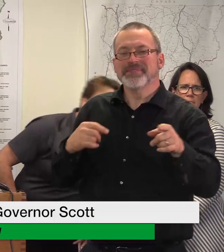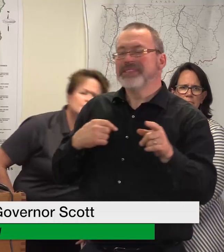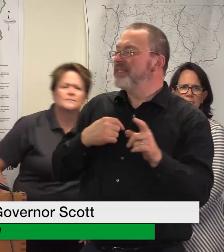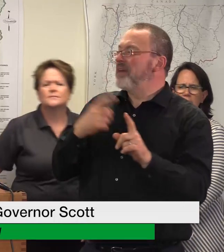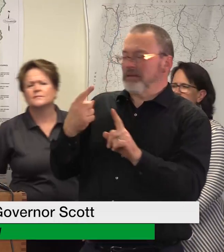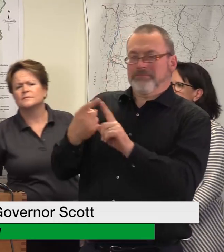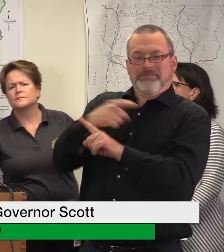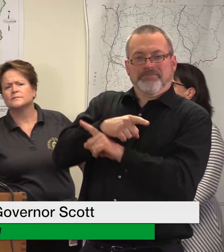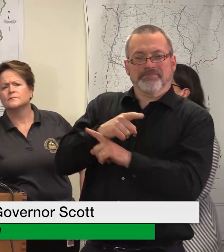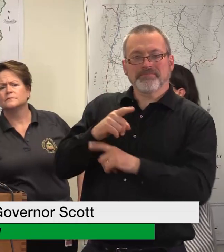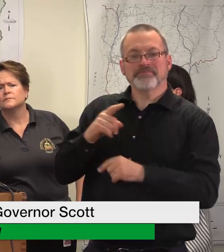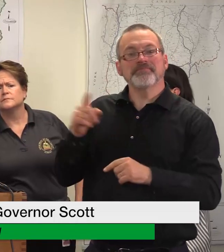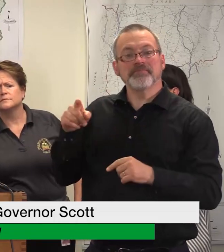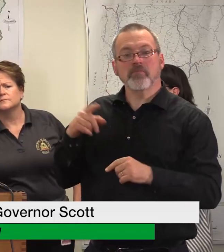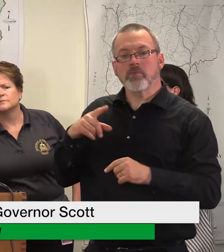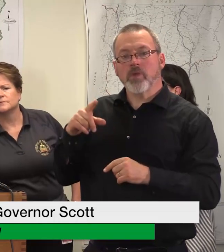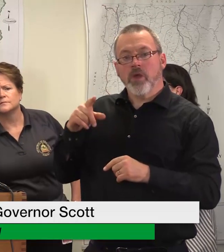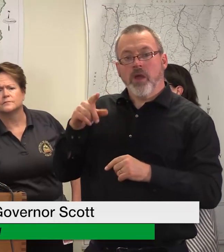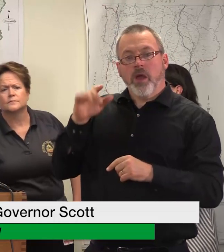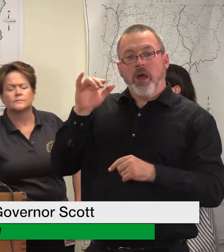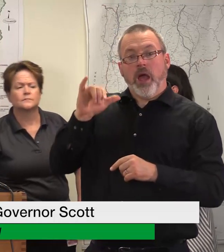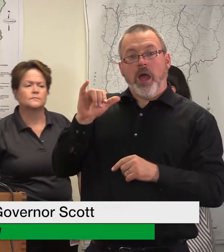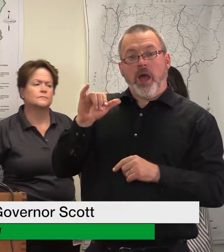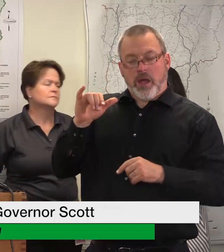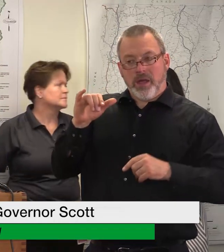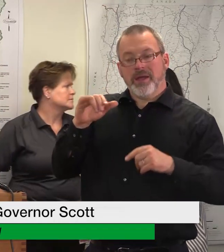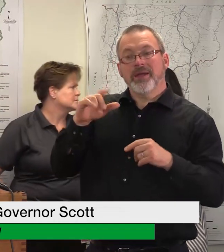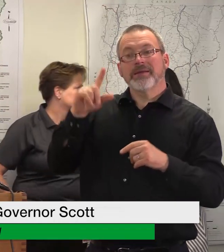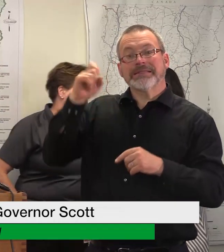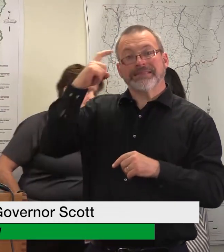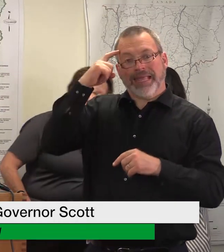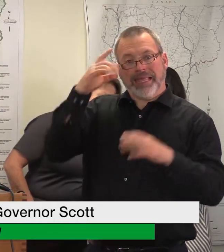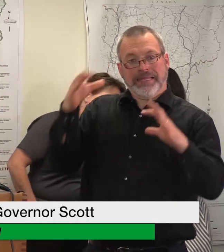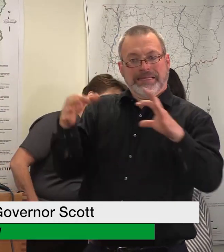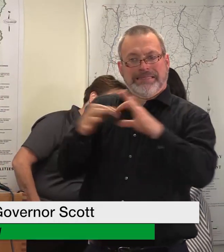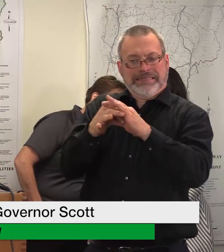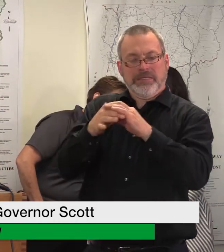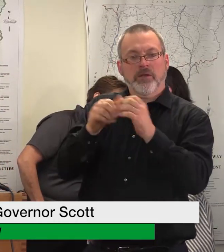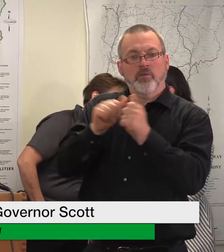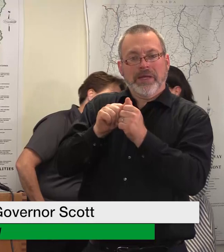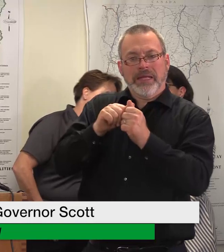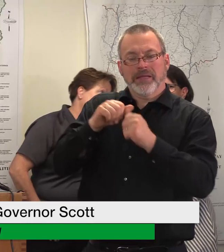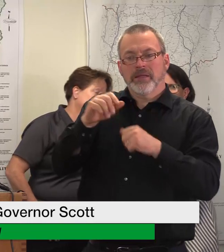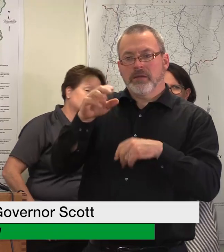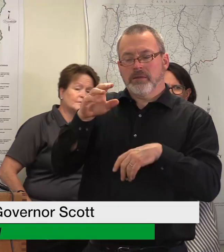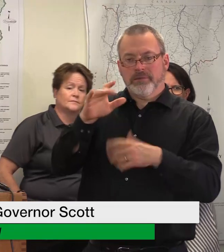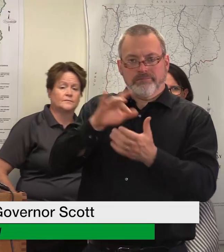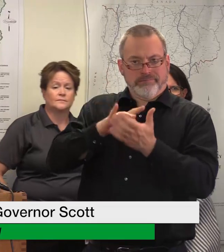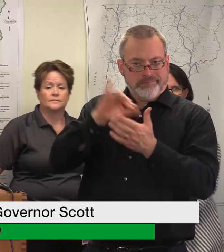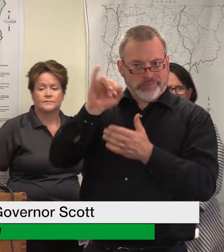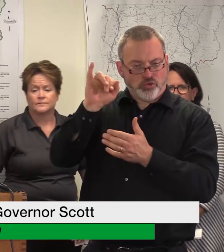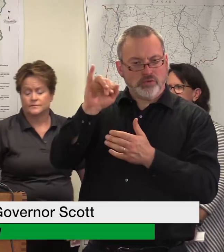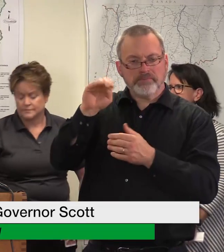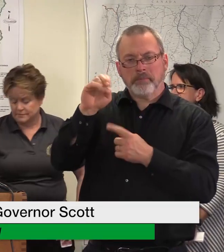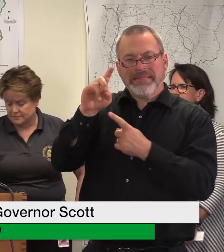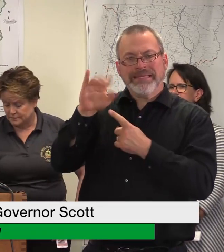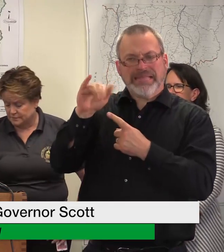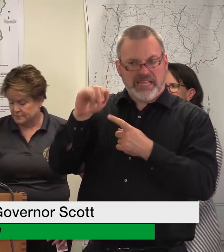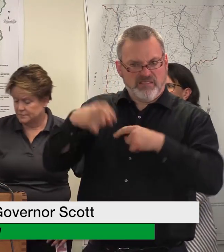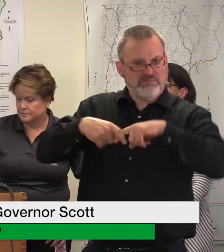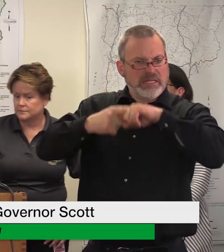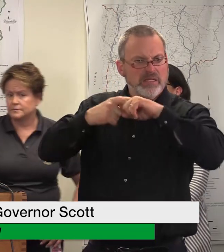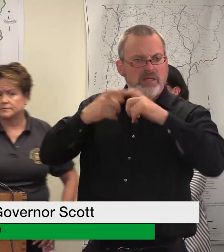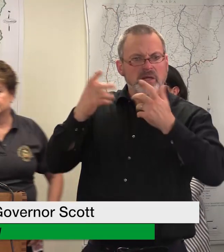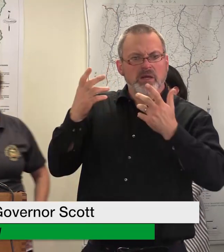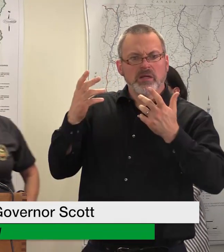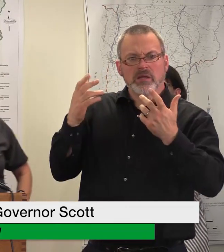The state apparently suspended Medicaid cutoffs in July following the flood. Is that going to be extended through